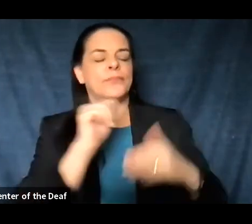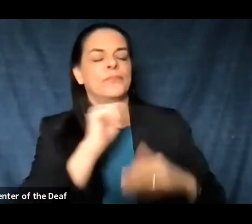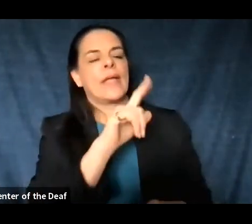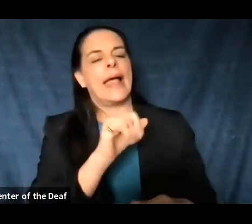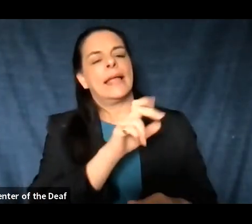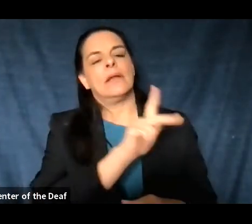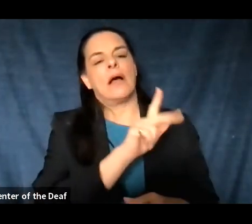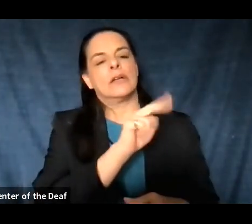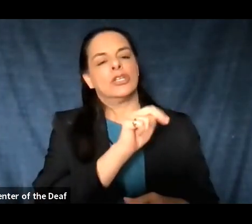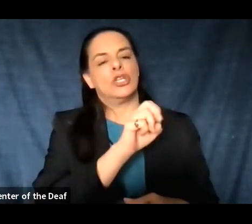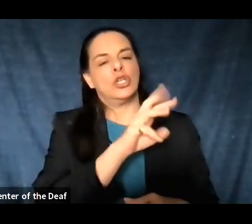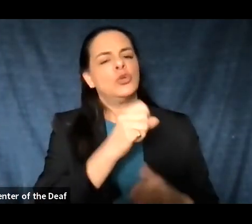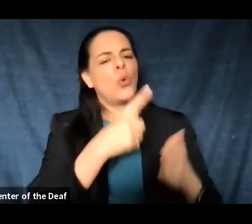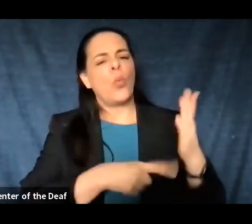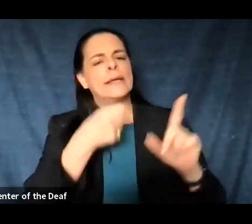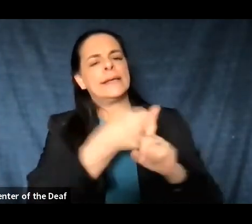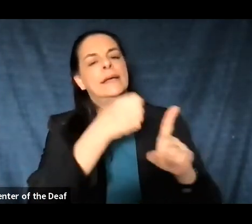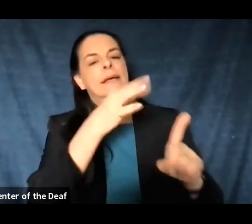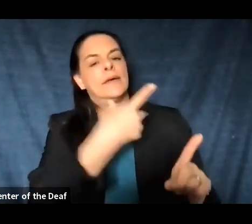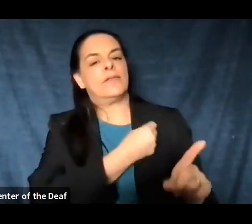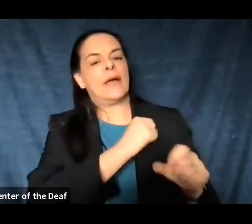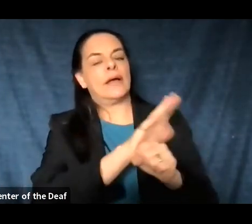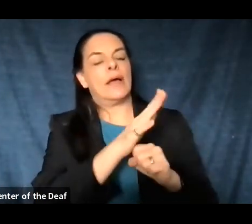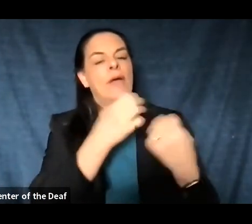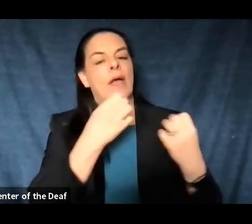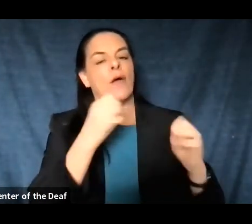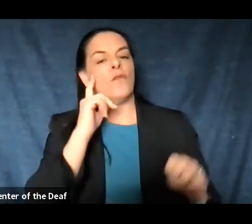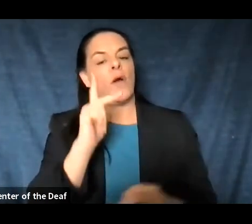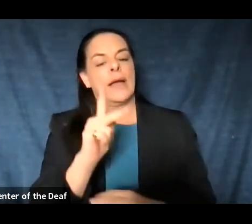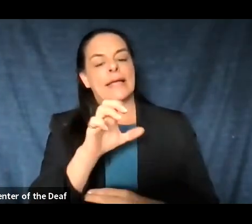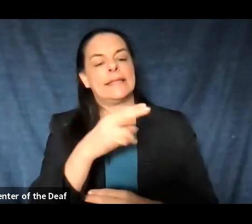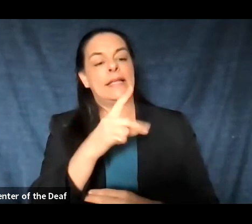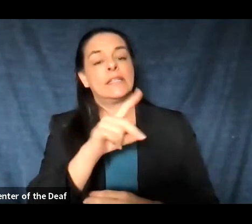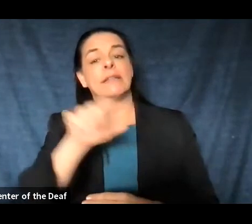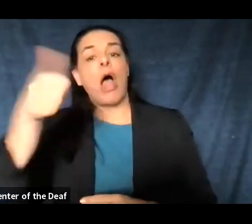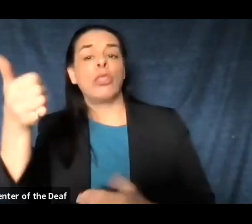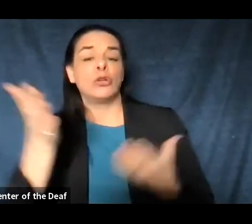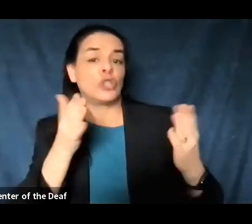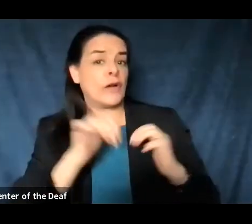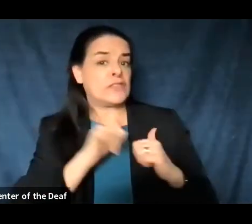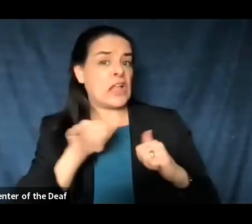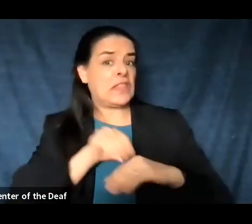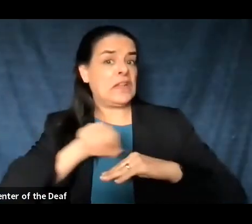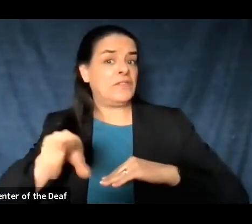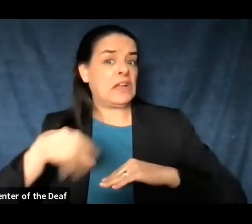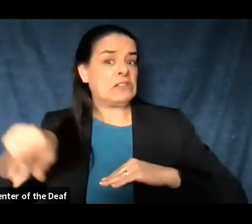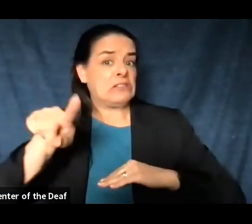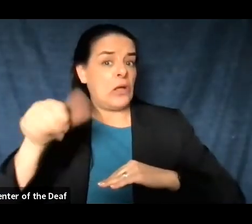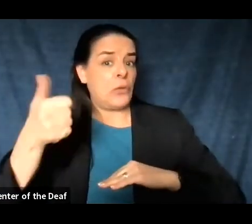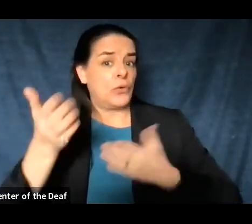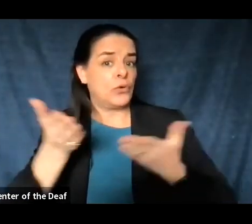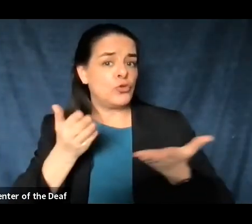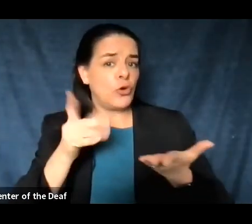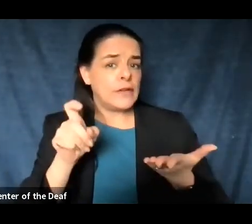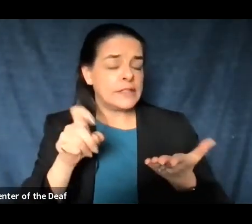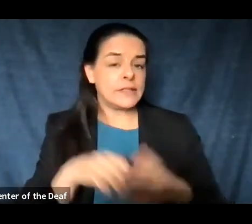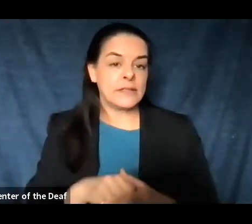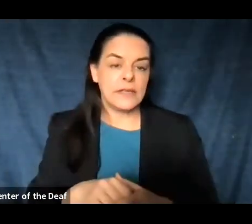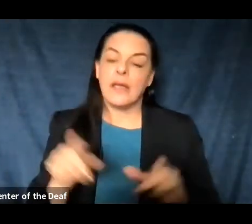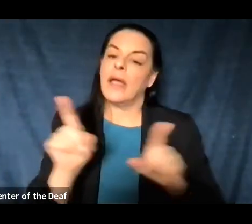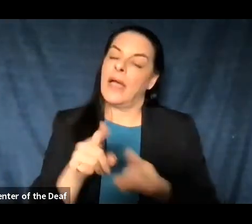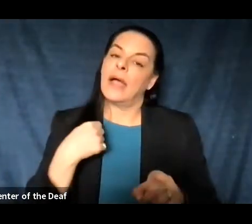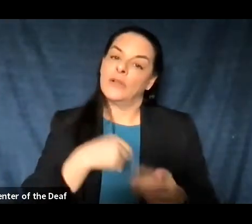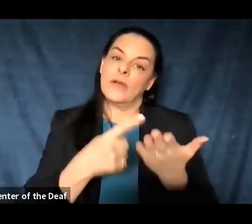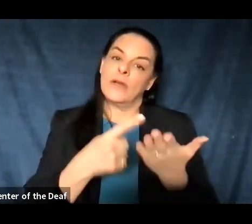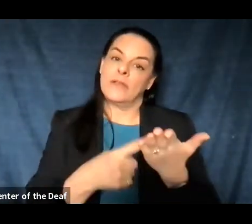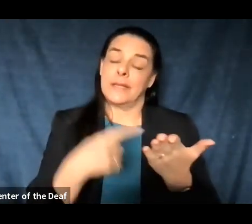News, what's the impact of vaccination efforts on KCHD's other services? We, as we've talked about, we